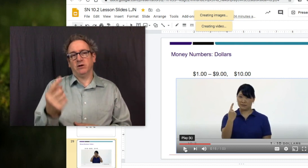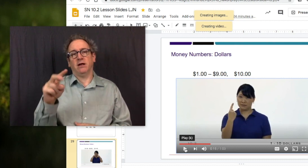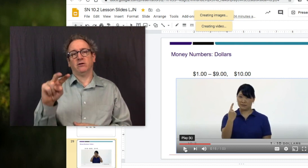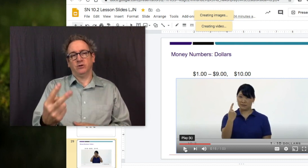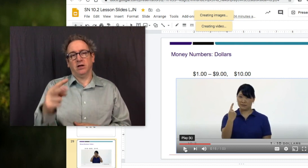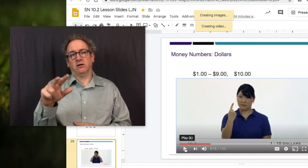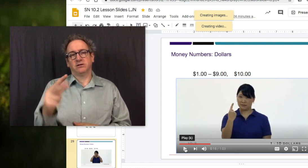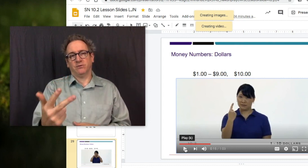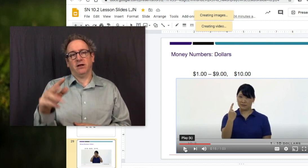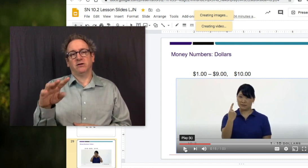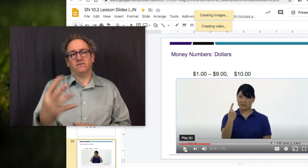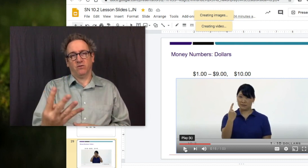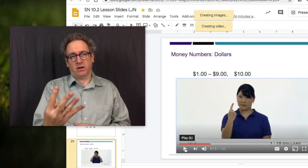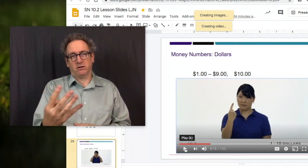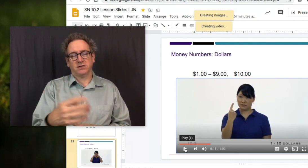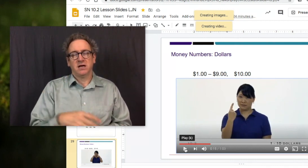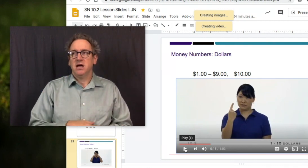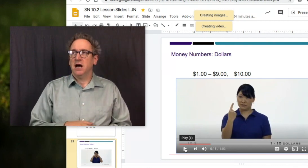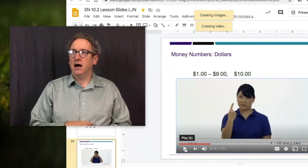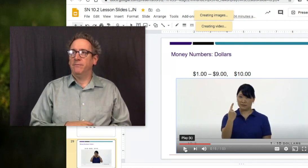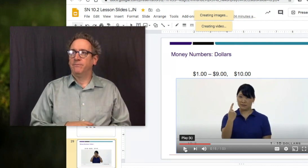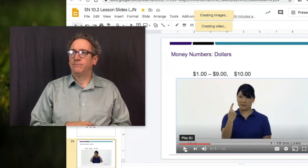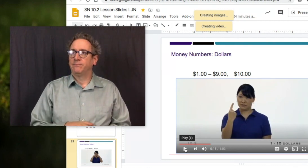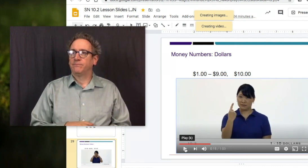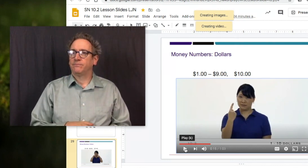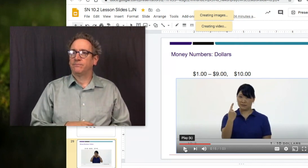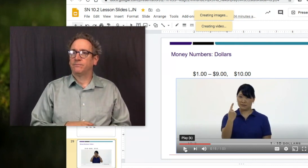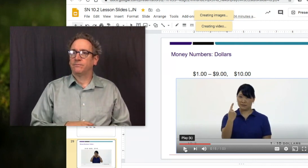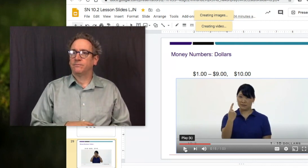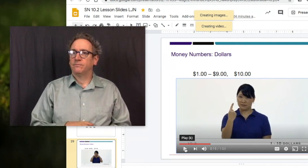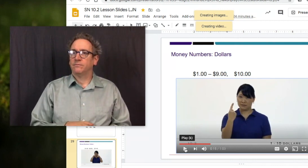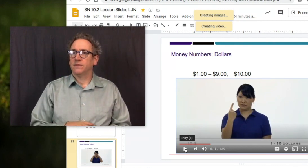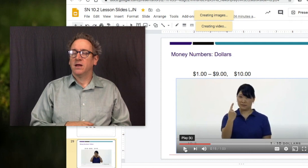easy. $1, $2, $3, $4.